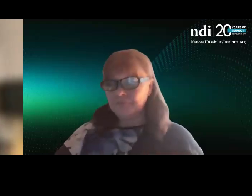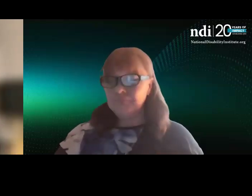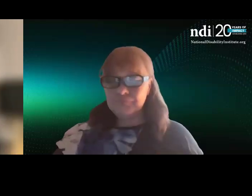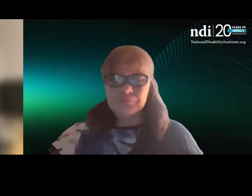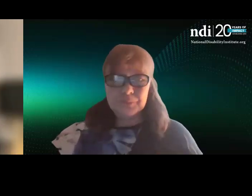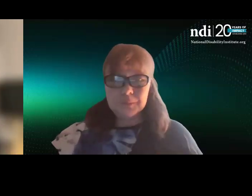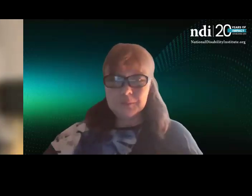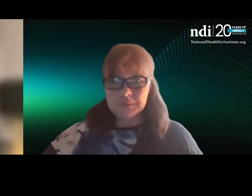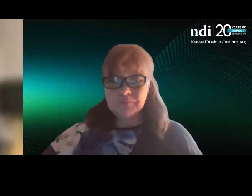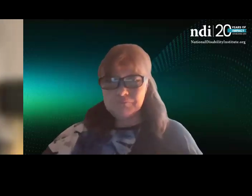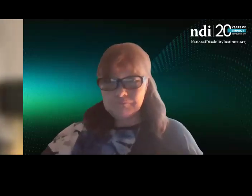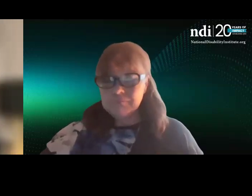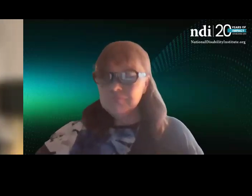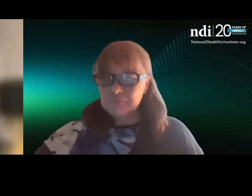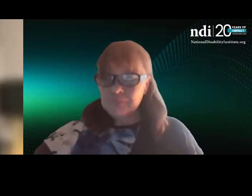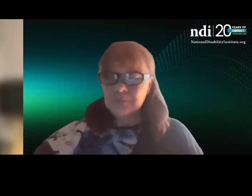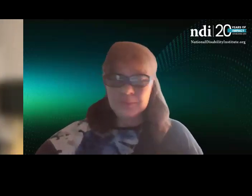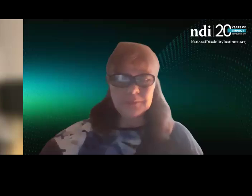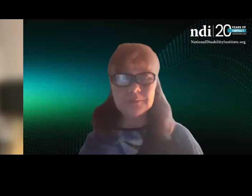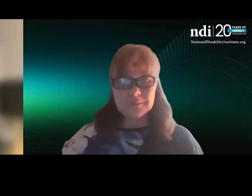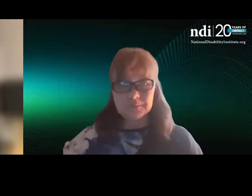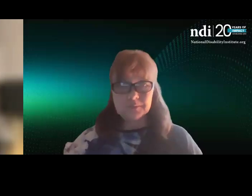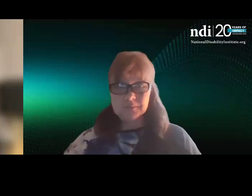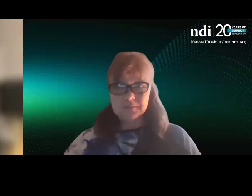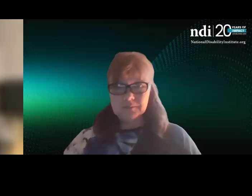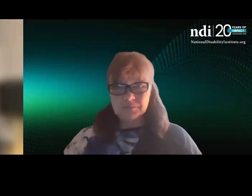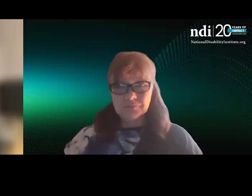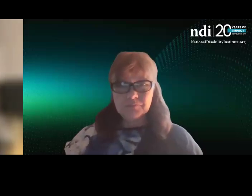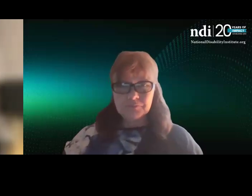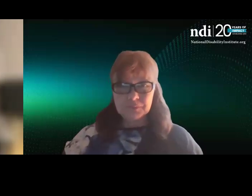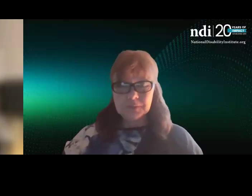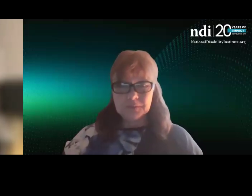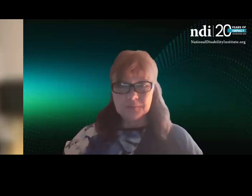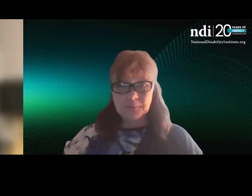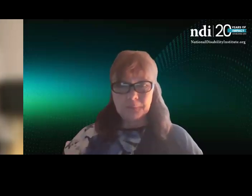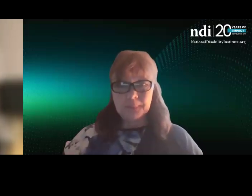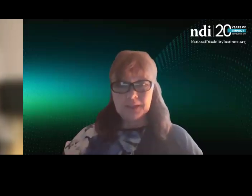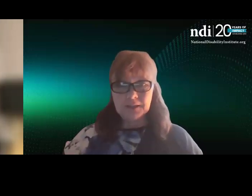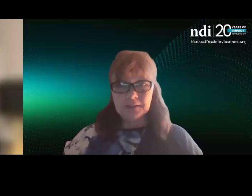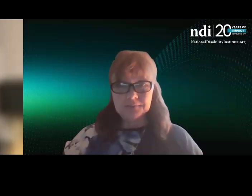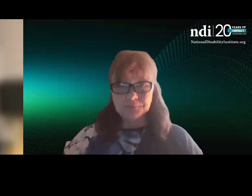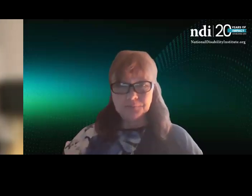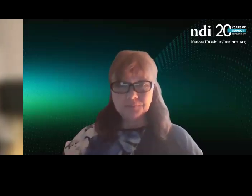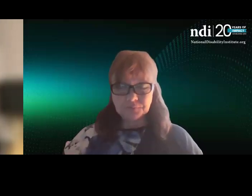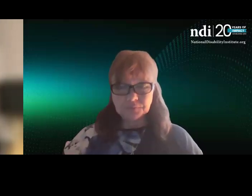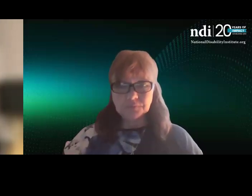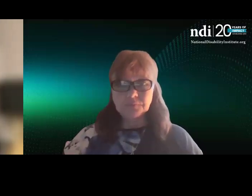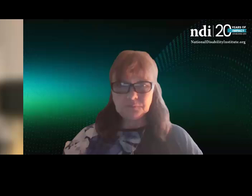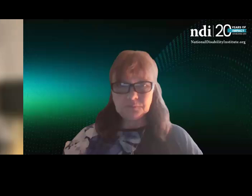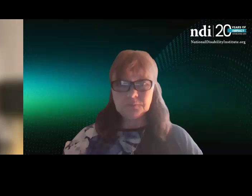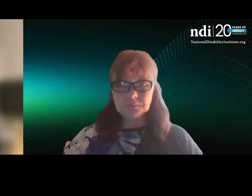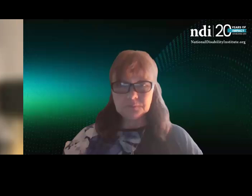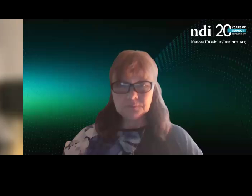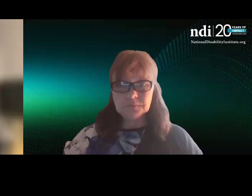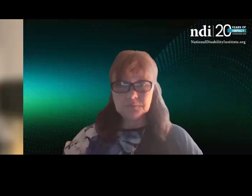in. And it's a little bit more complex. And I talk about that in my book on how to do some of those more complex type of experiences,